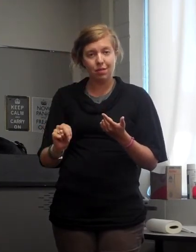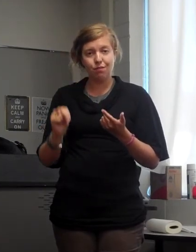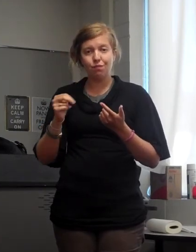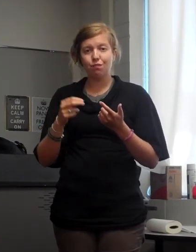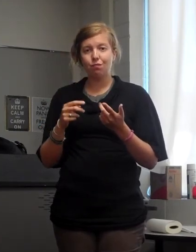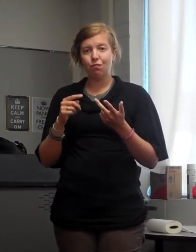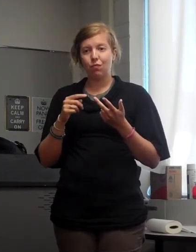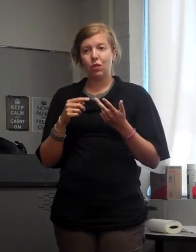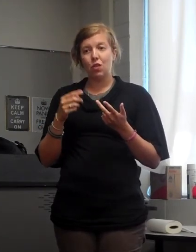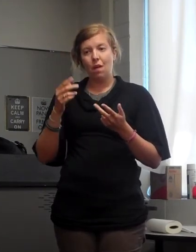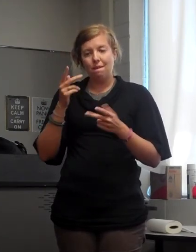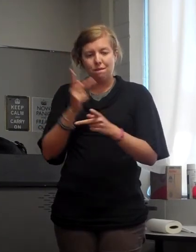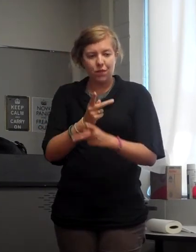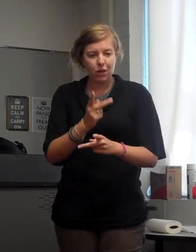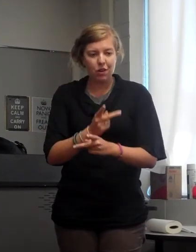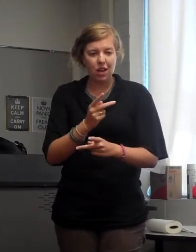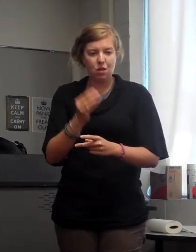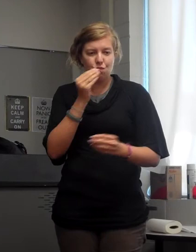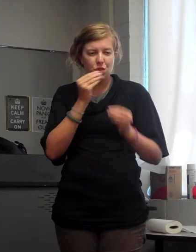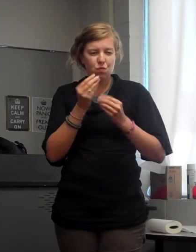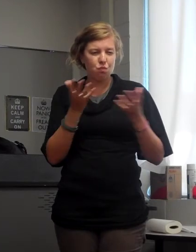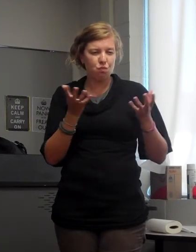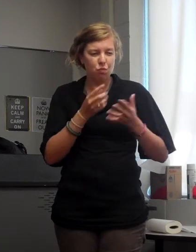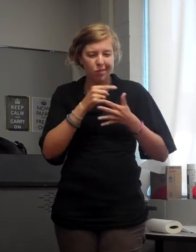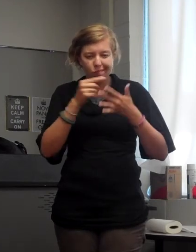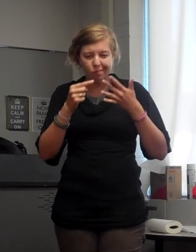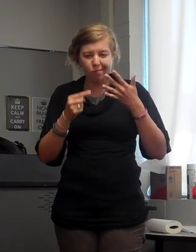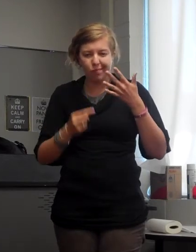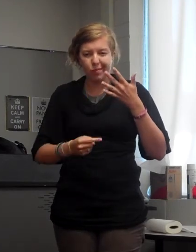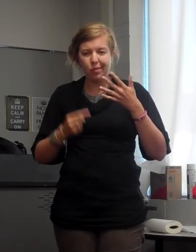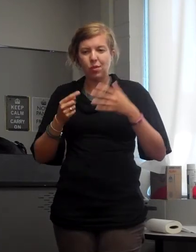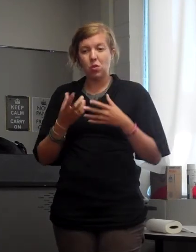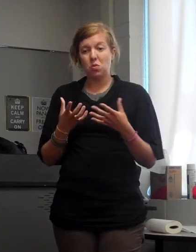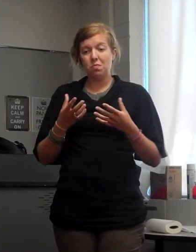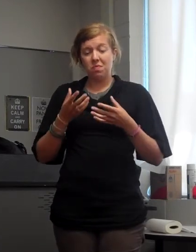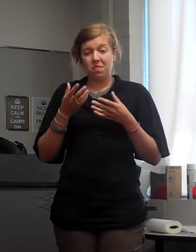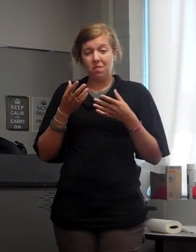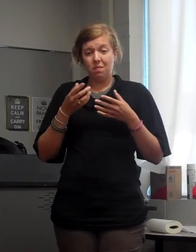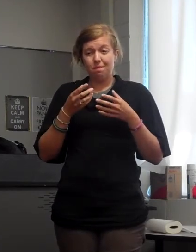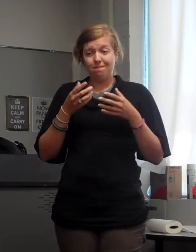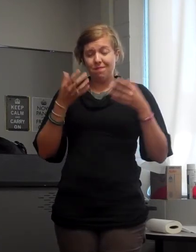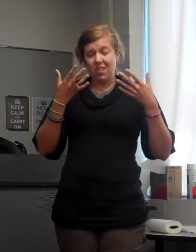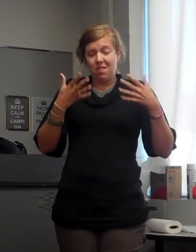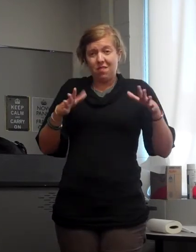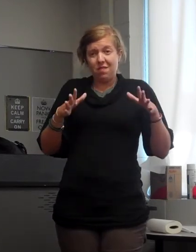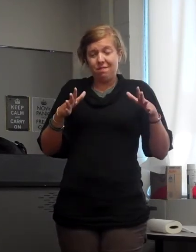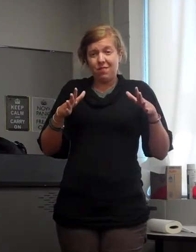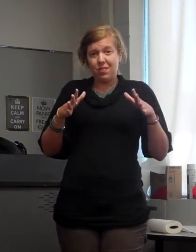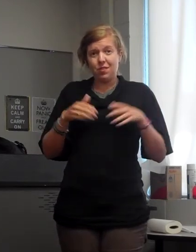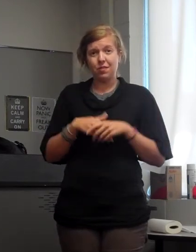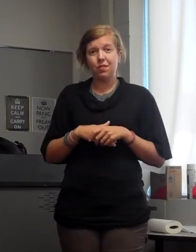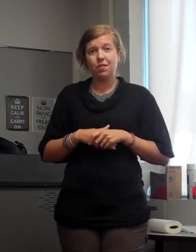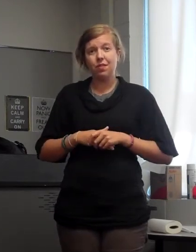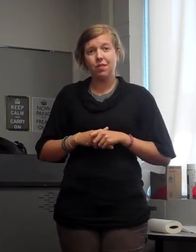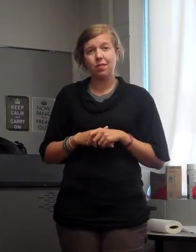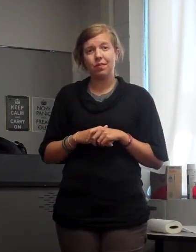much. So I have that all taken care of. So to me, it's a lot of fun. It's a challenge of how you can get it all